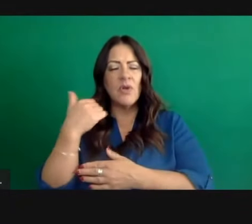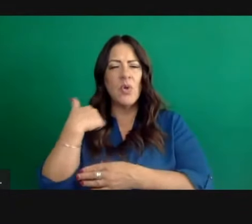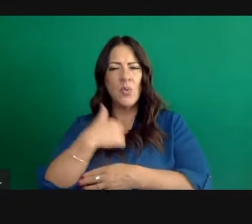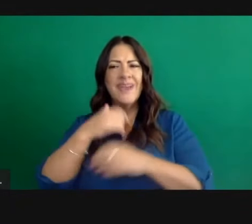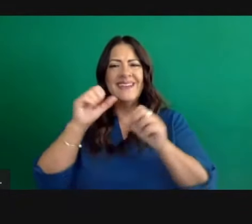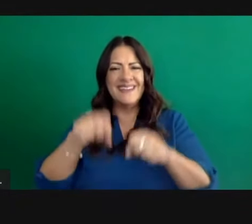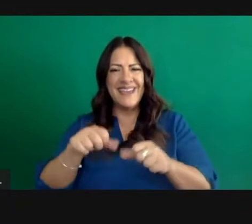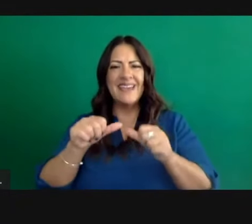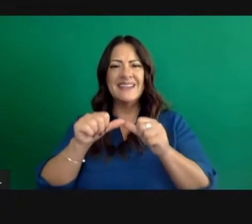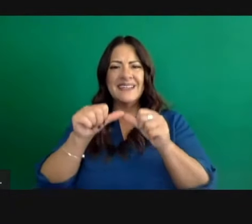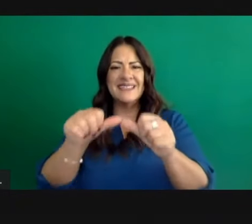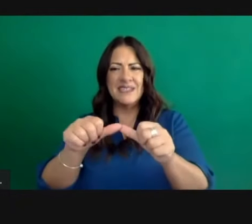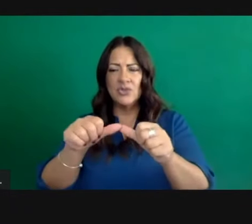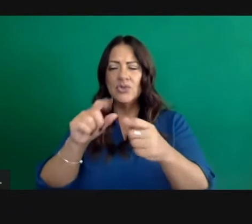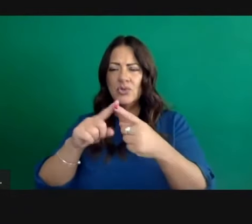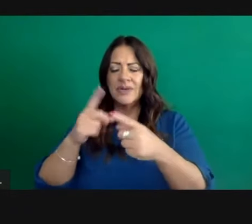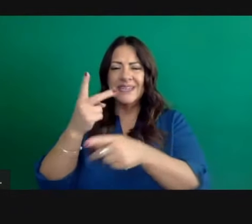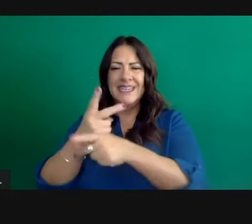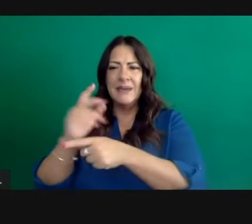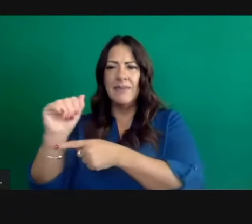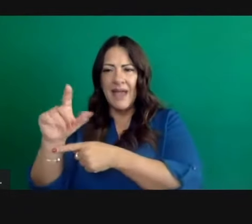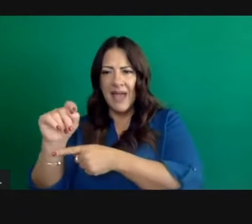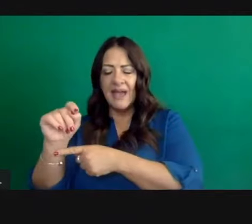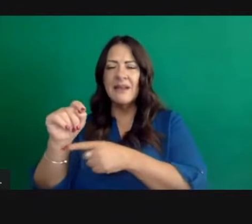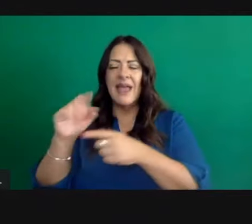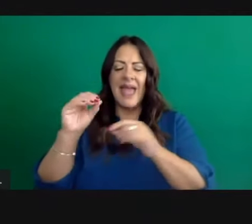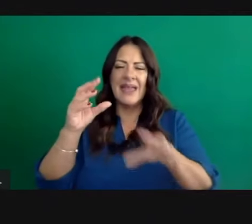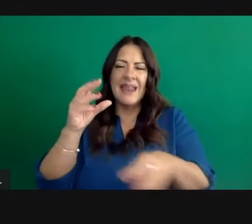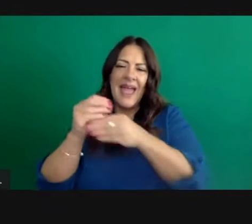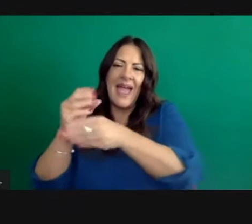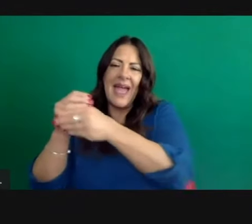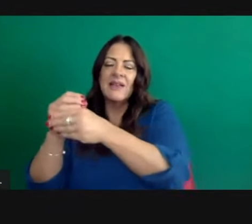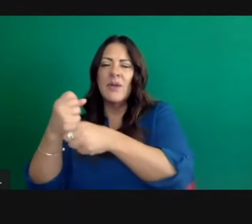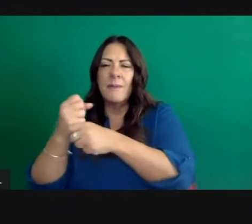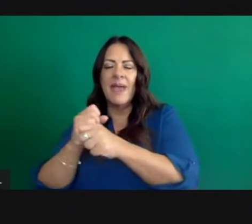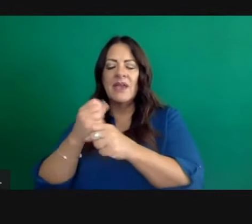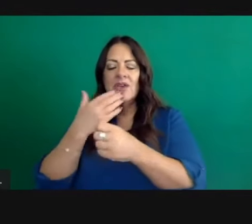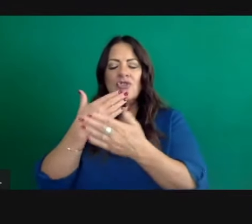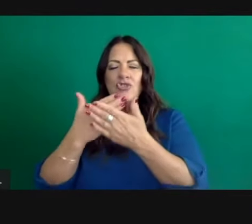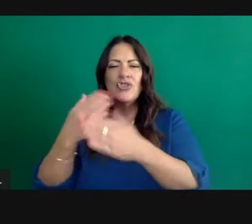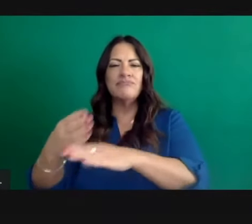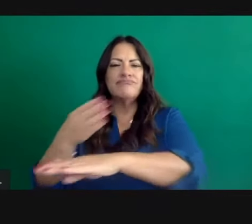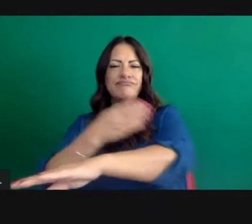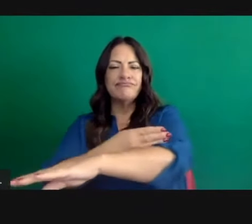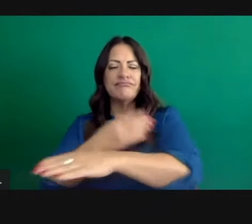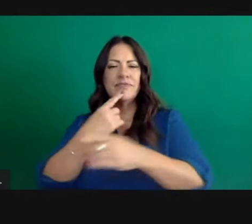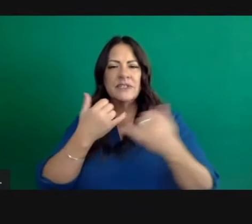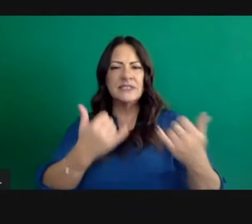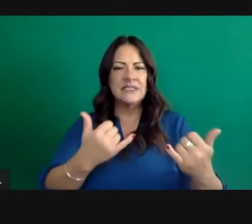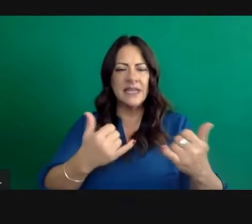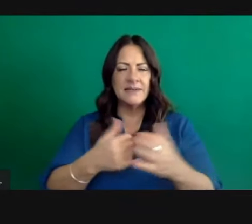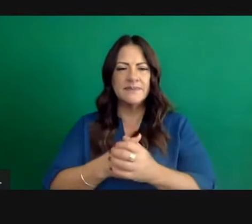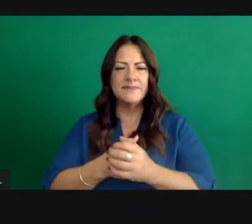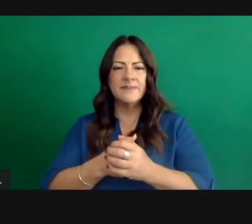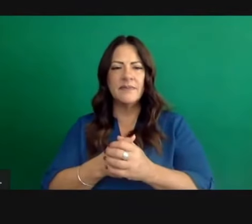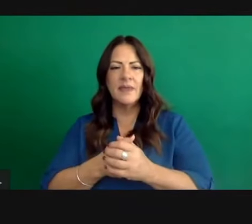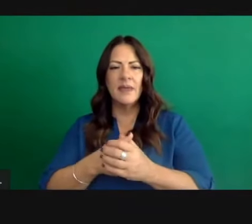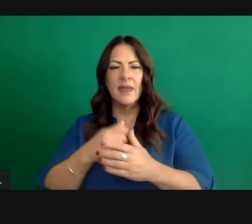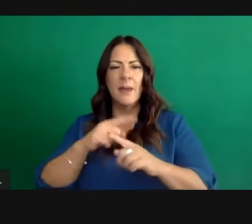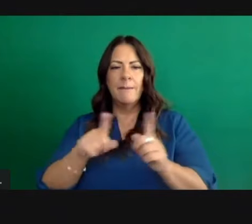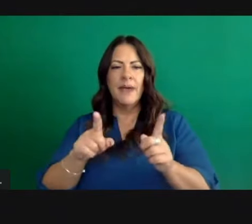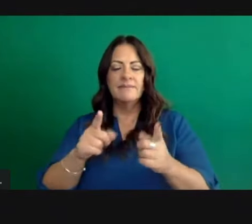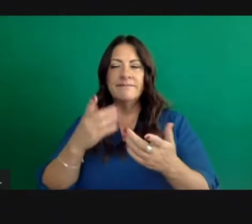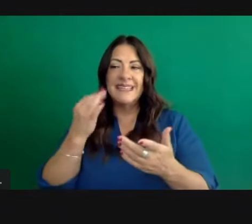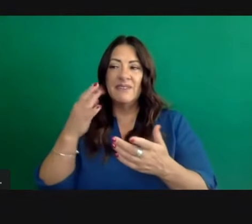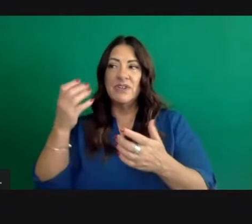continue building upon what we have today, rather than having the conversation we might be if there's a material change to the Affordable